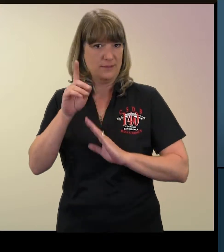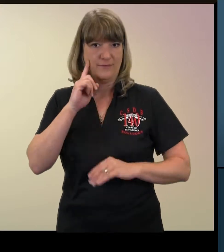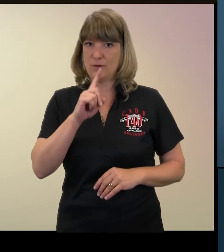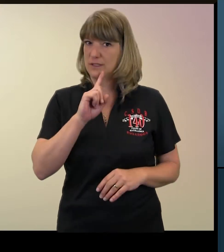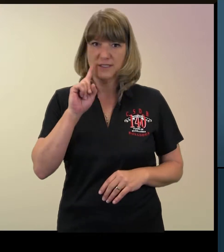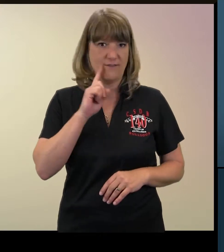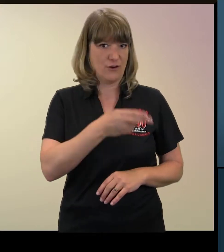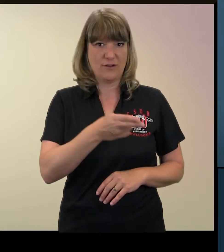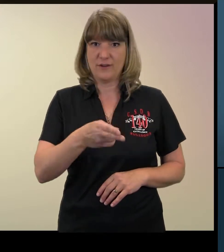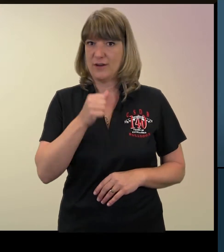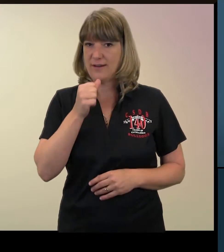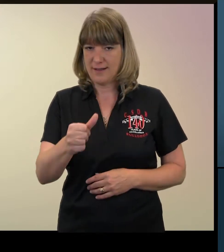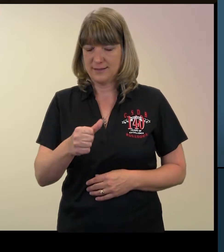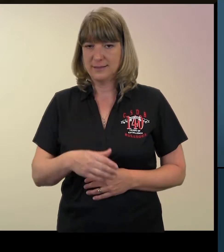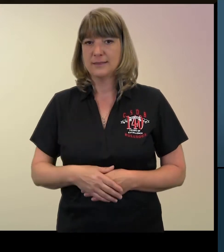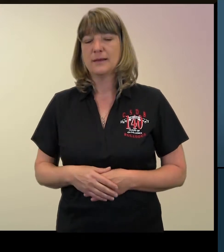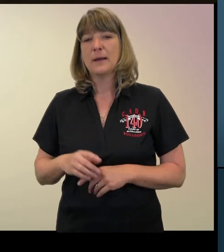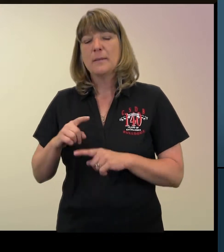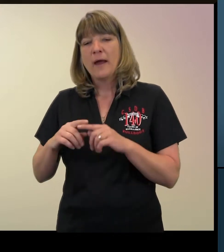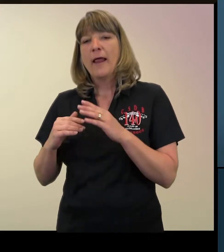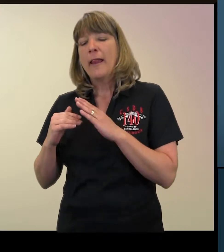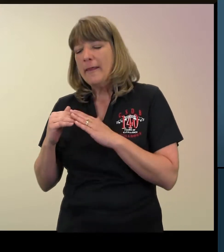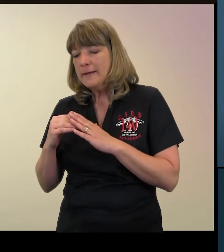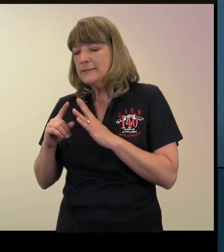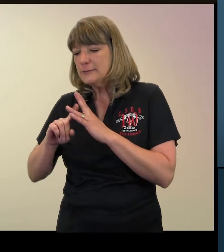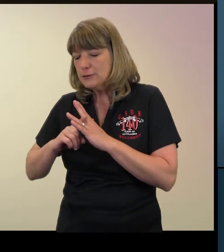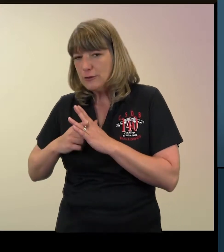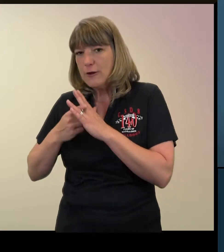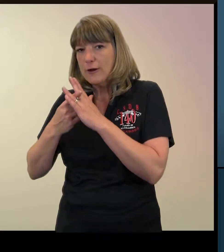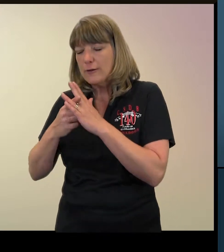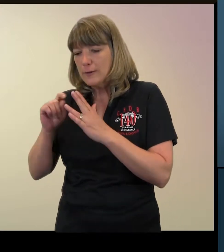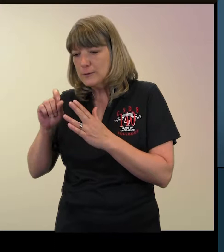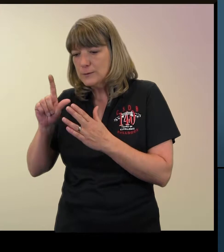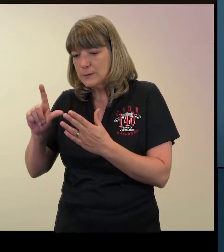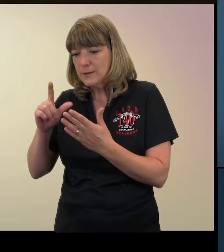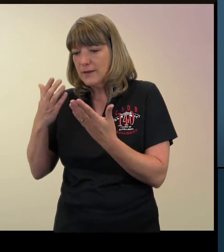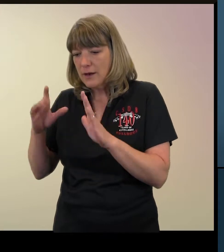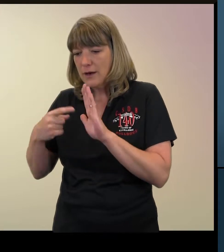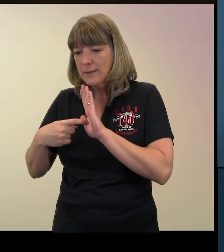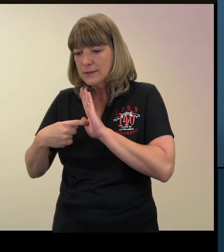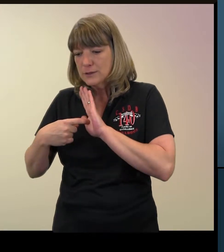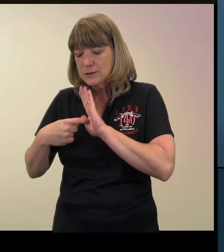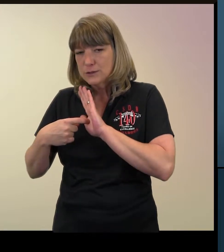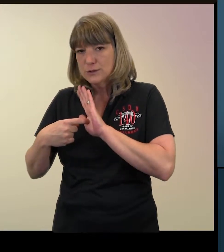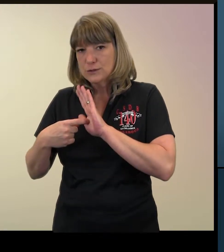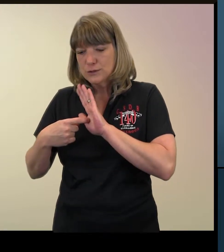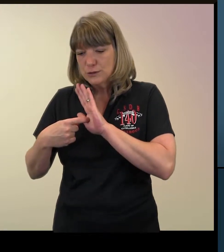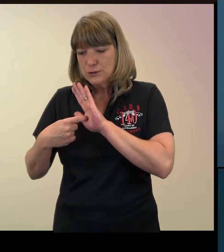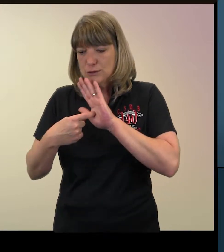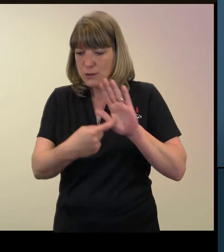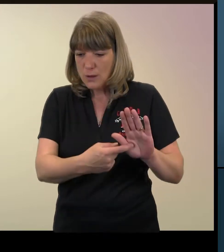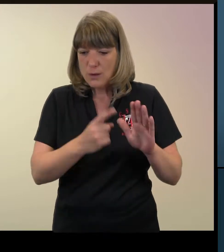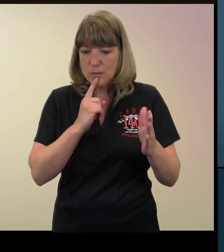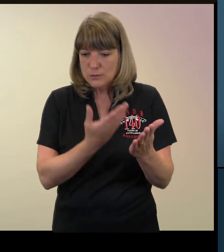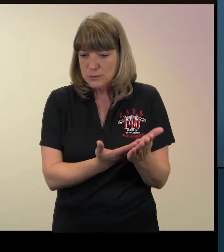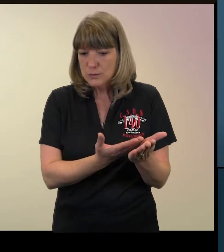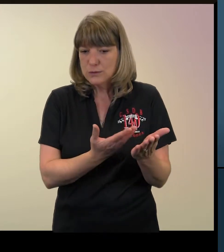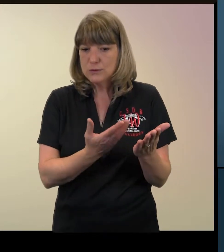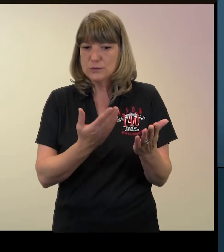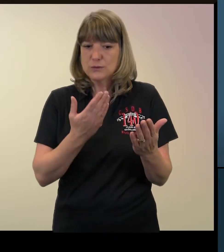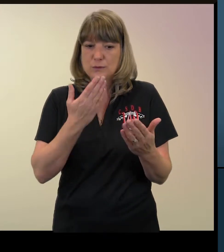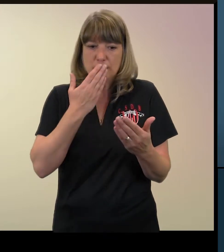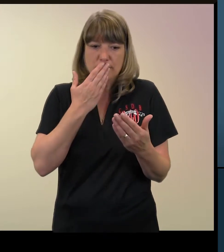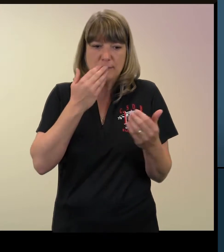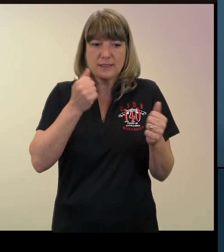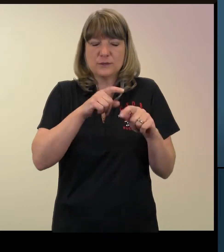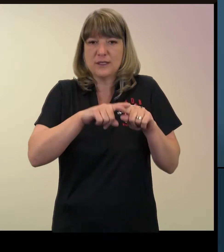hard of hearing, you want to at least start with the instruments that have been shown to have better